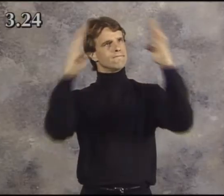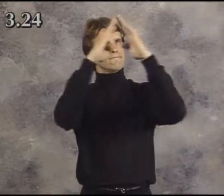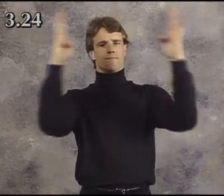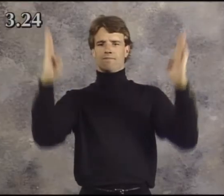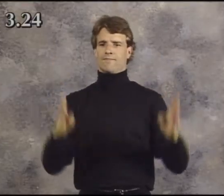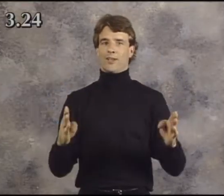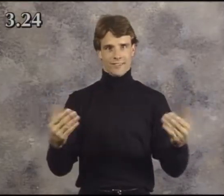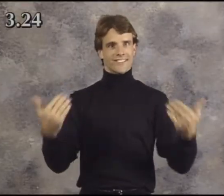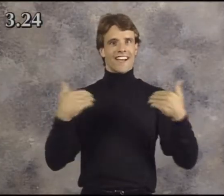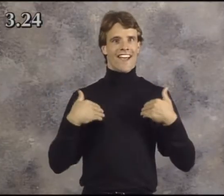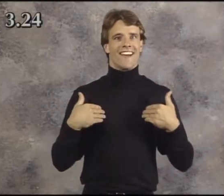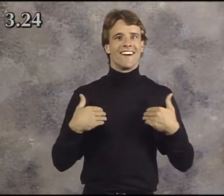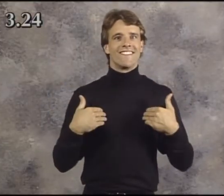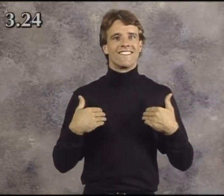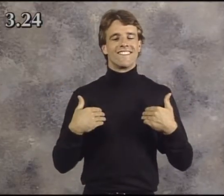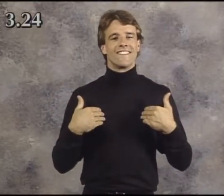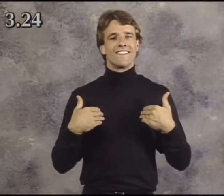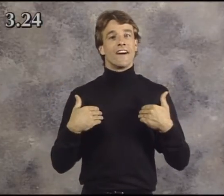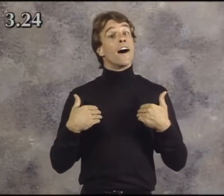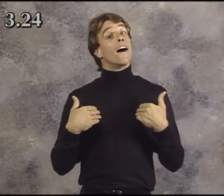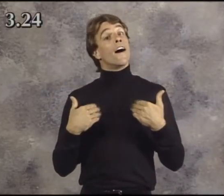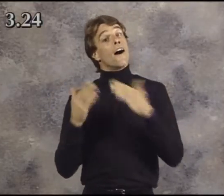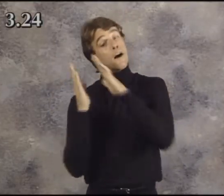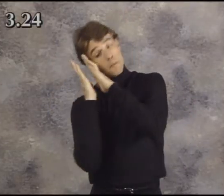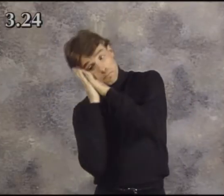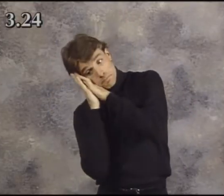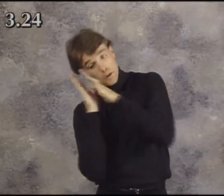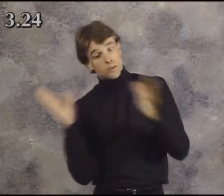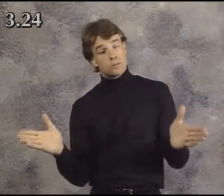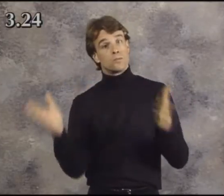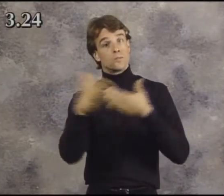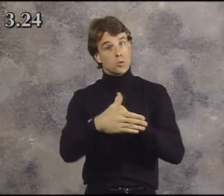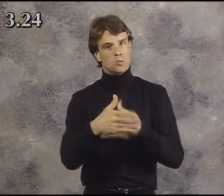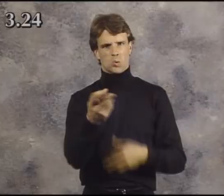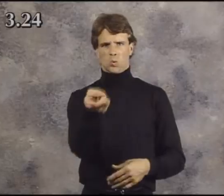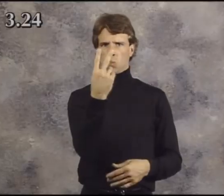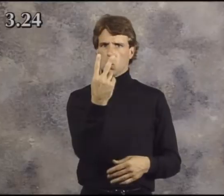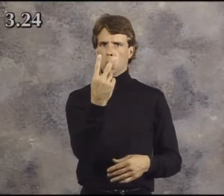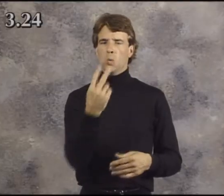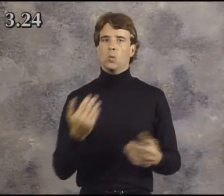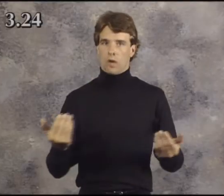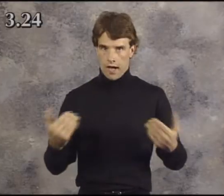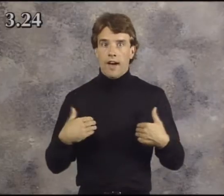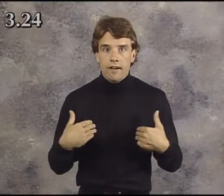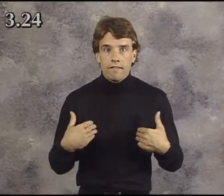A family has a house. It has 2 bedrooms,